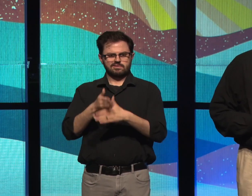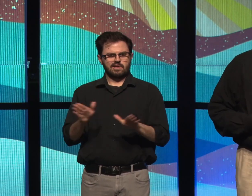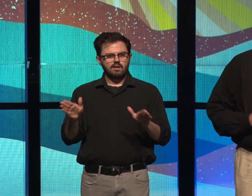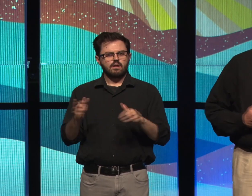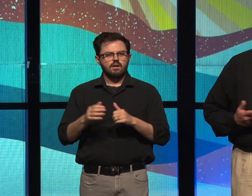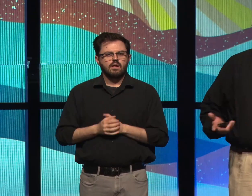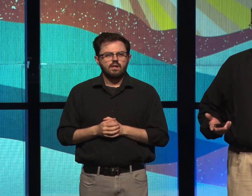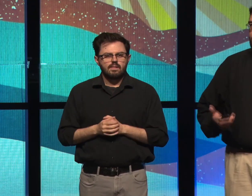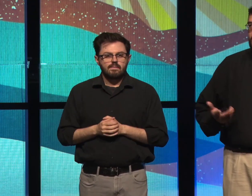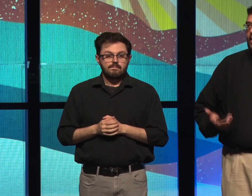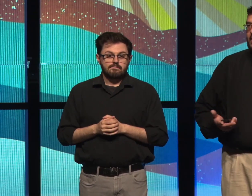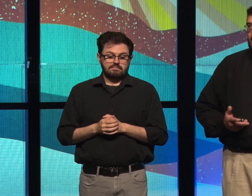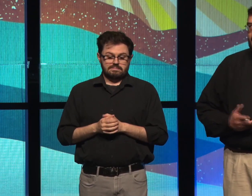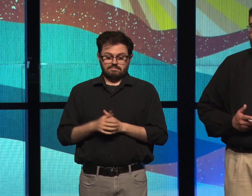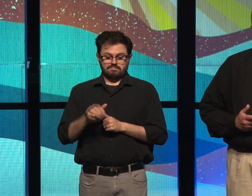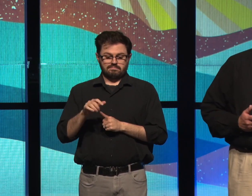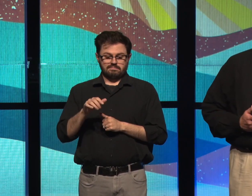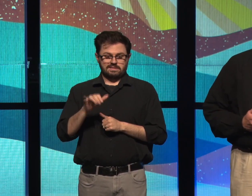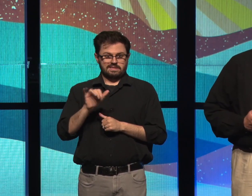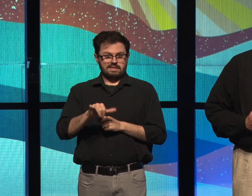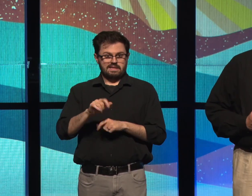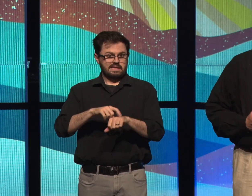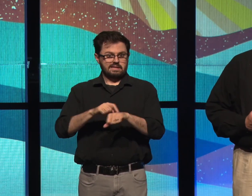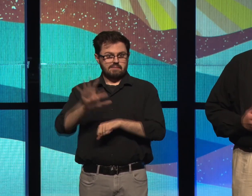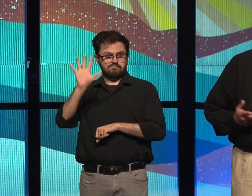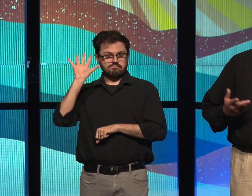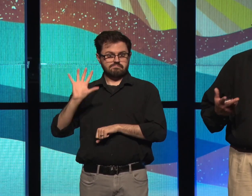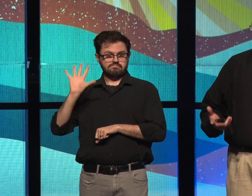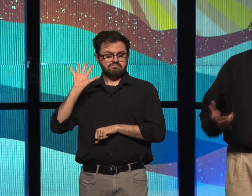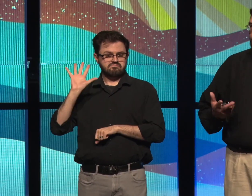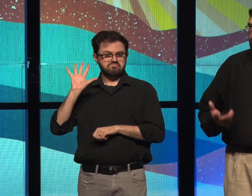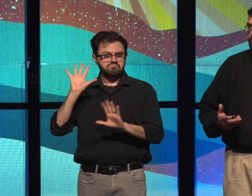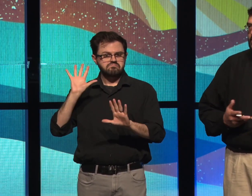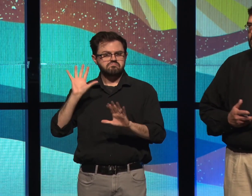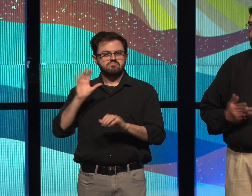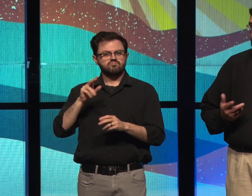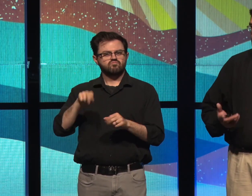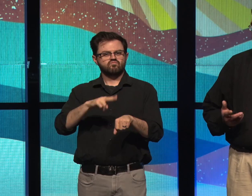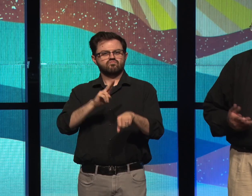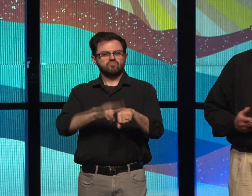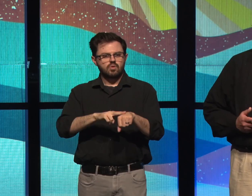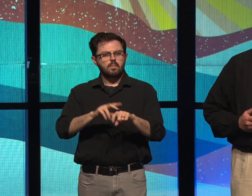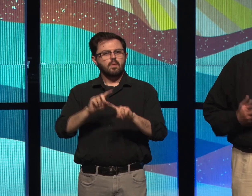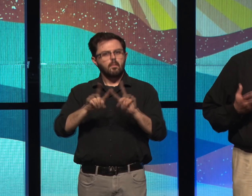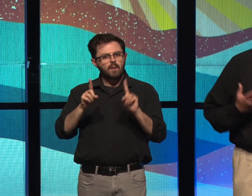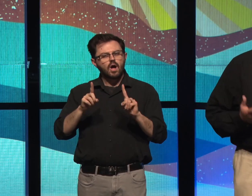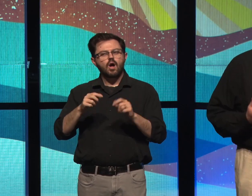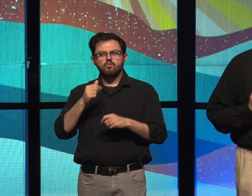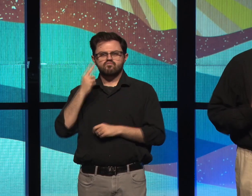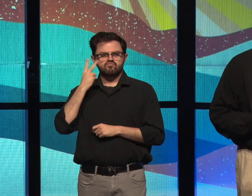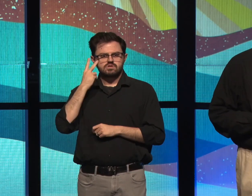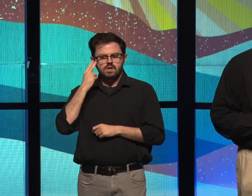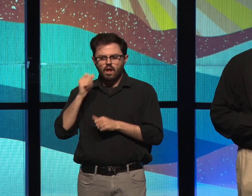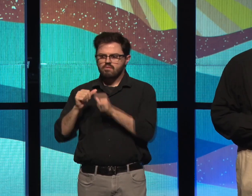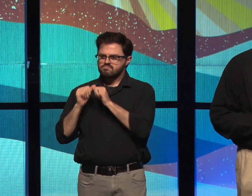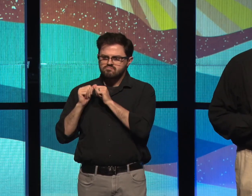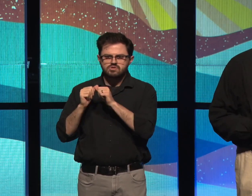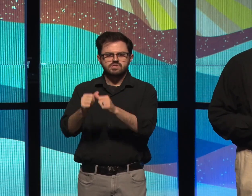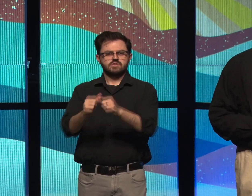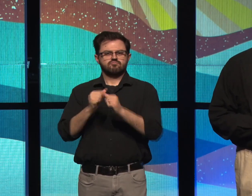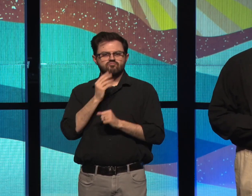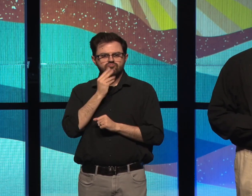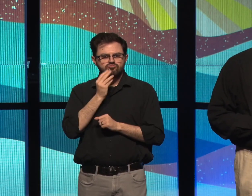not have been a new idea at that time, but we saw them live into the Jewish tradition. We saw them living out